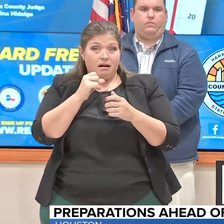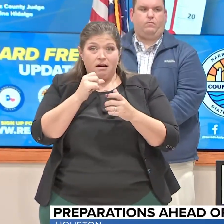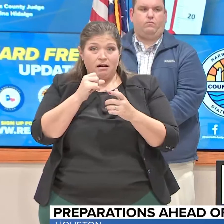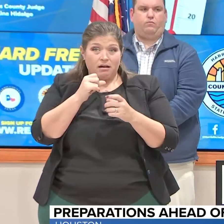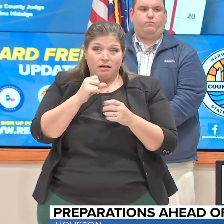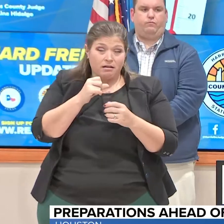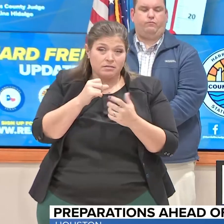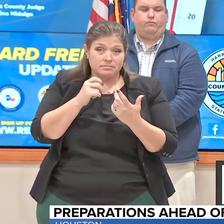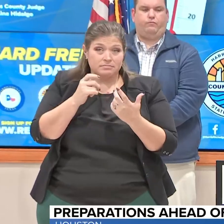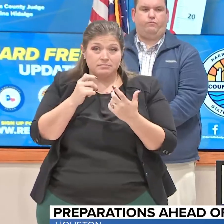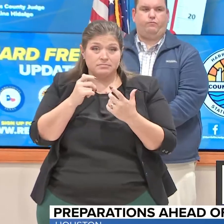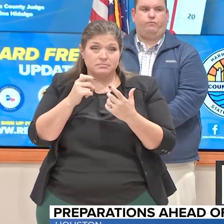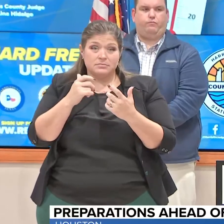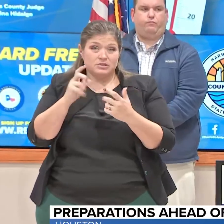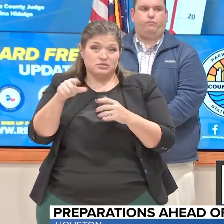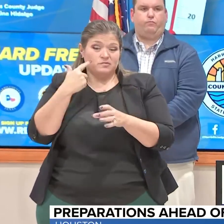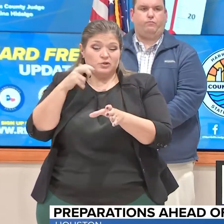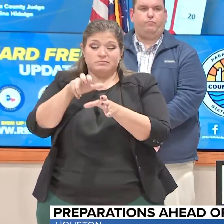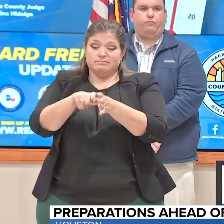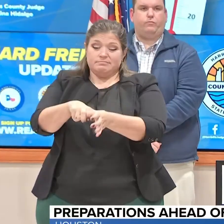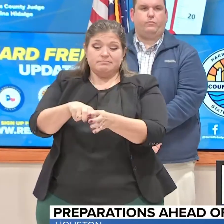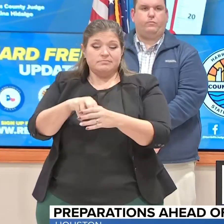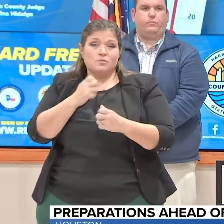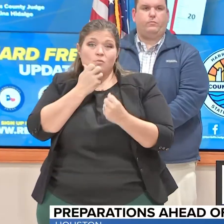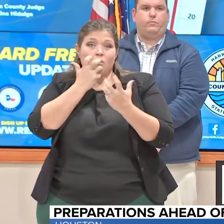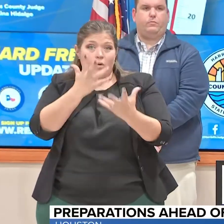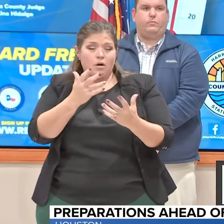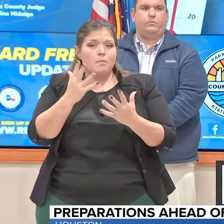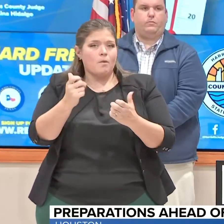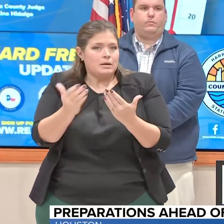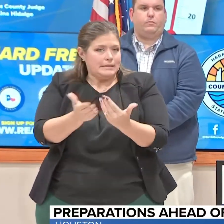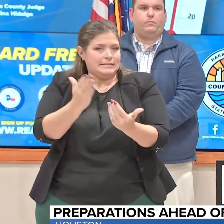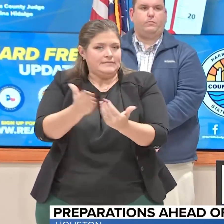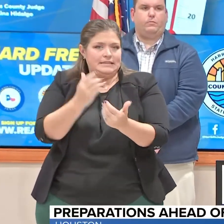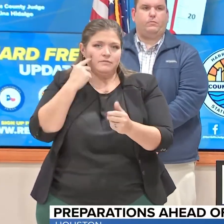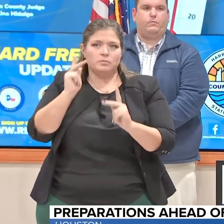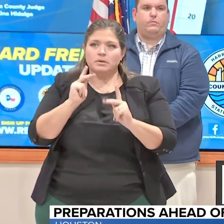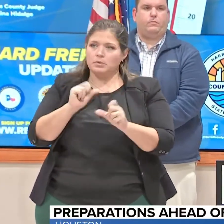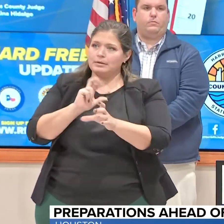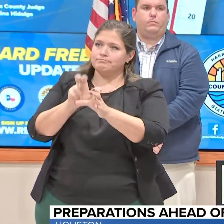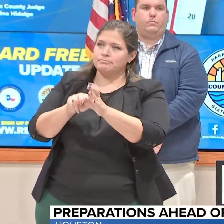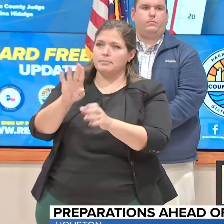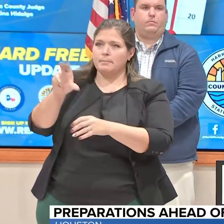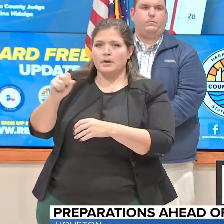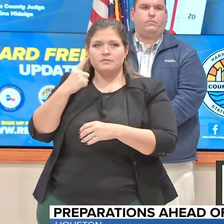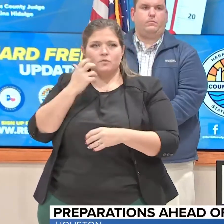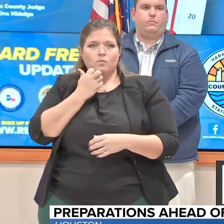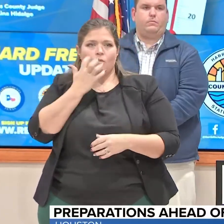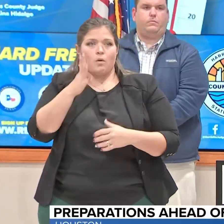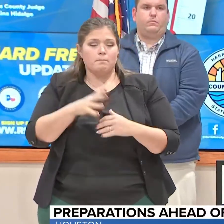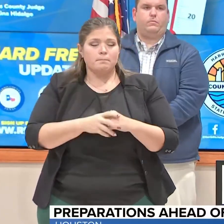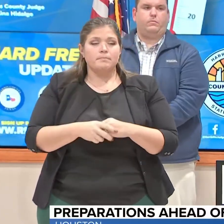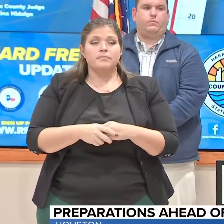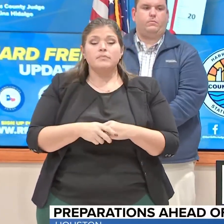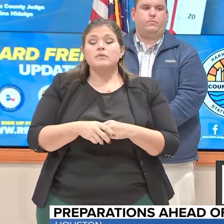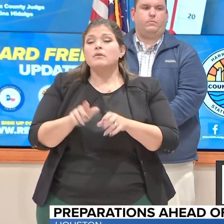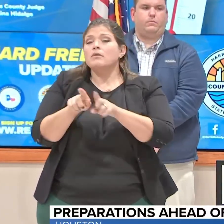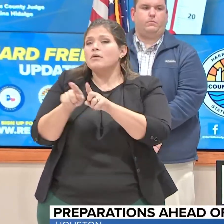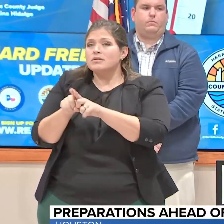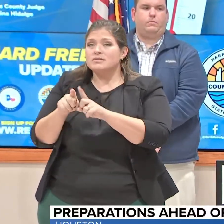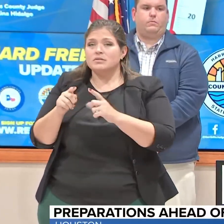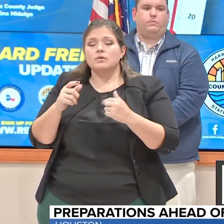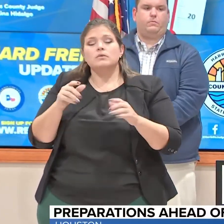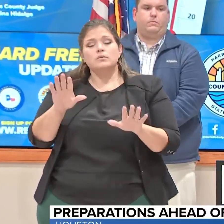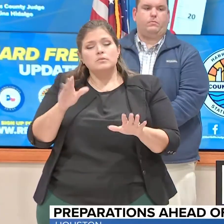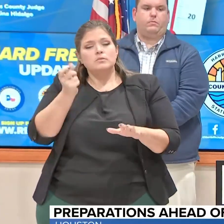bus to just stay warm. So we want to make it as convenient as possible. And then in terms of, let's say we're particularly